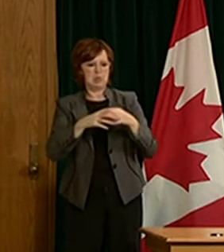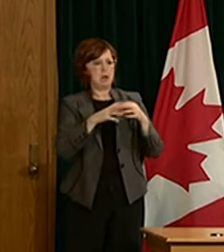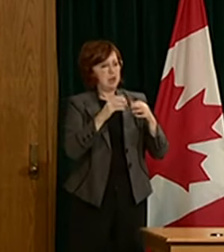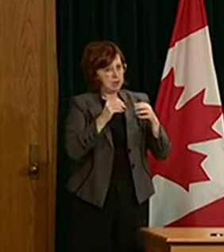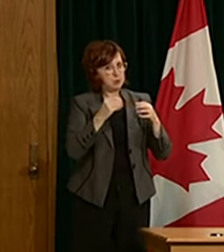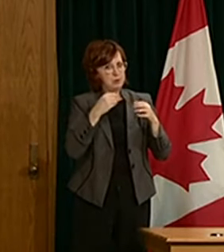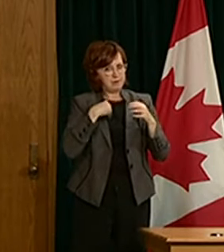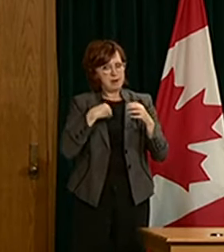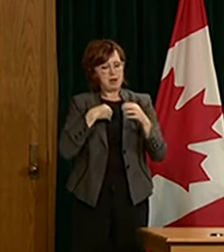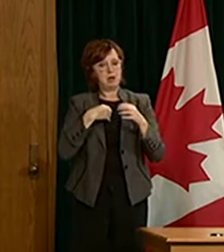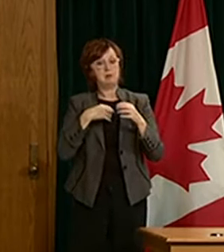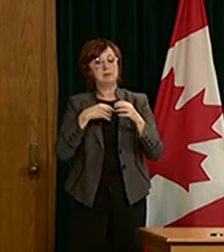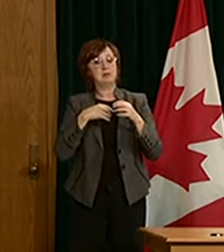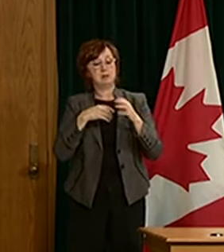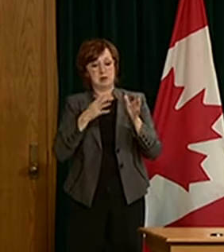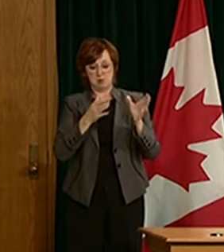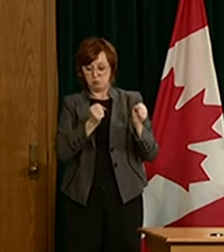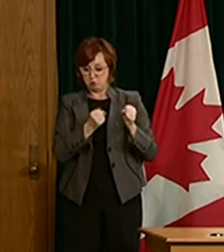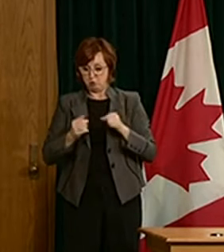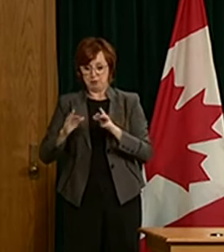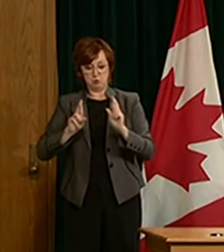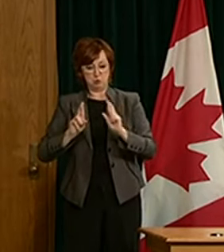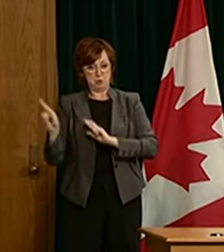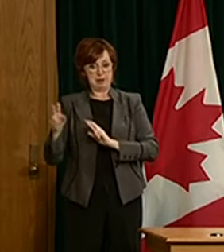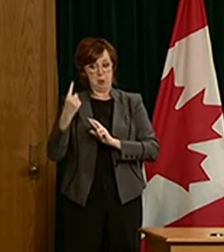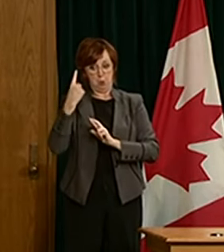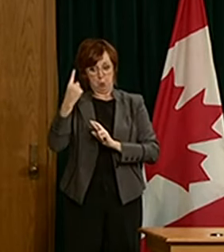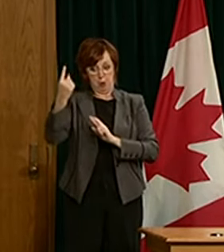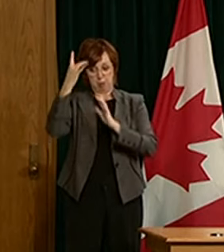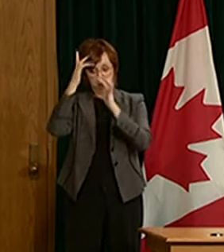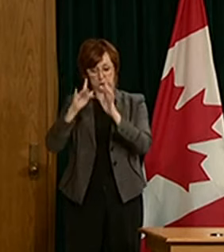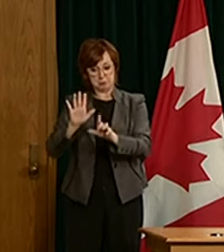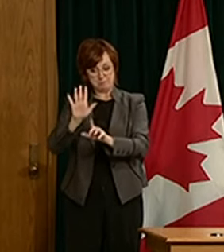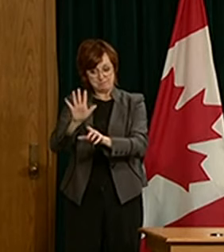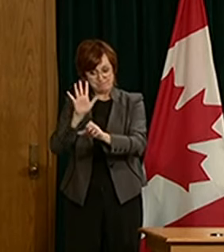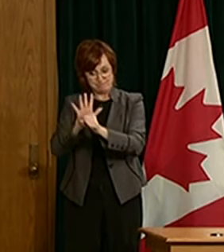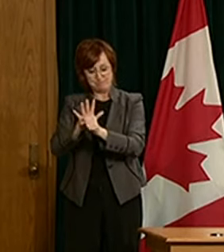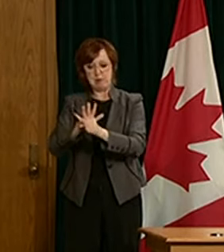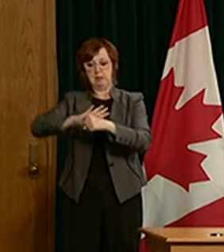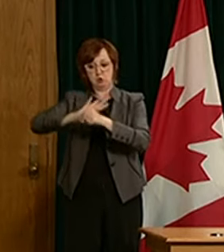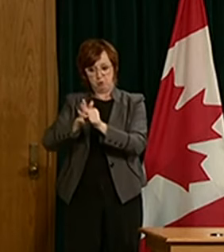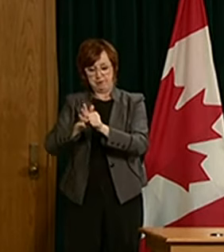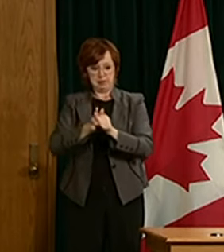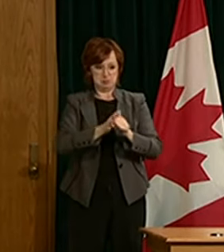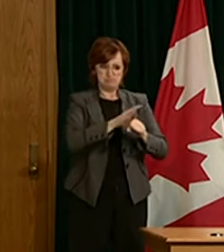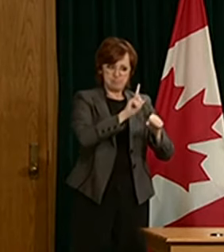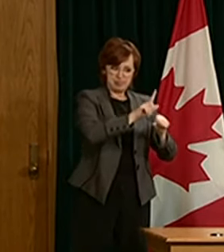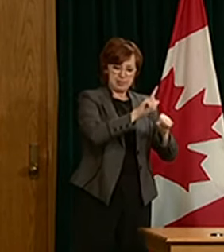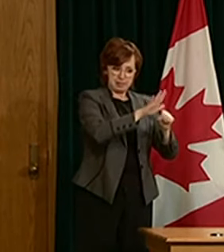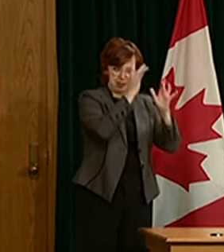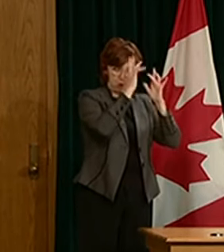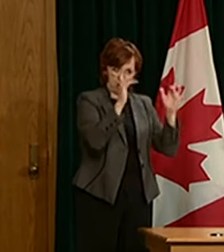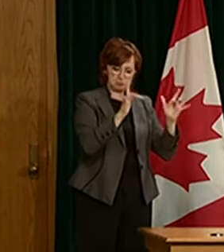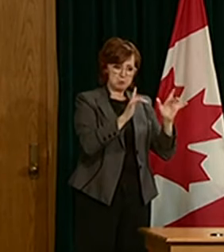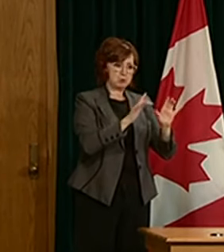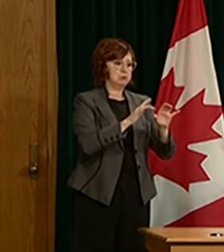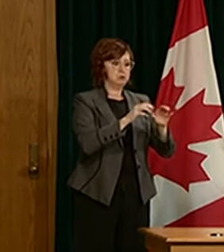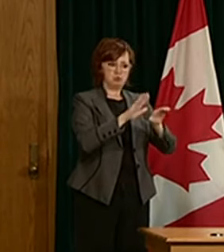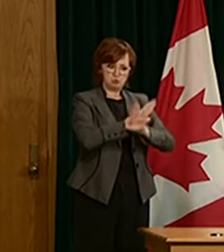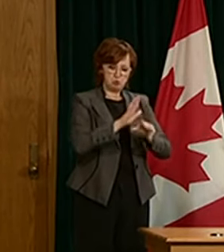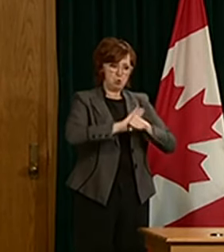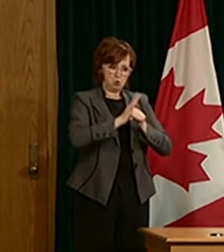hospitals in response and stage to the demand, as well as mixed hospitals. And mixed hospitals